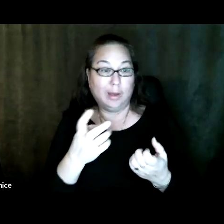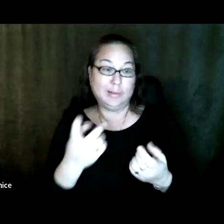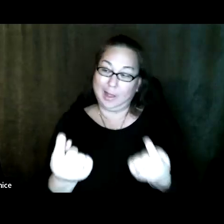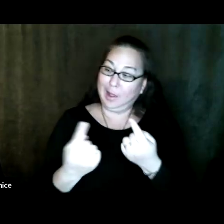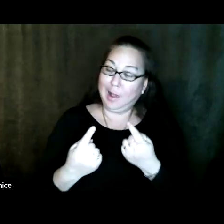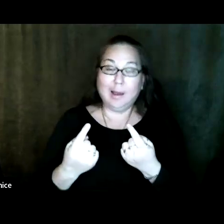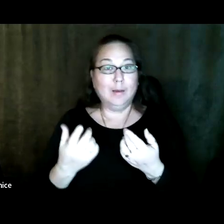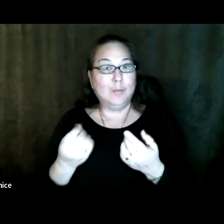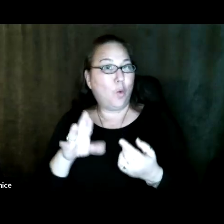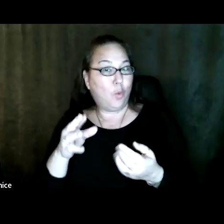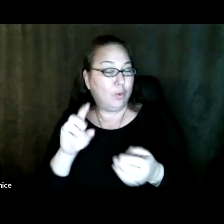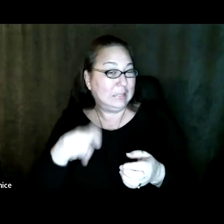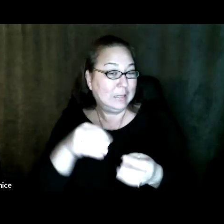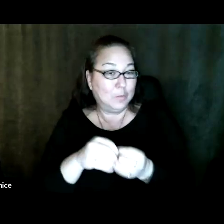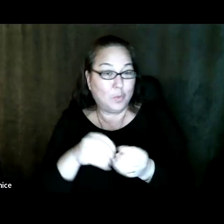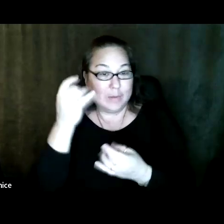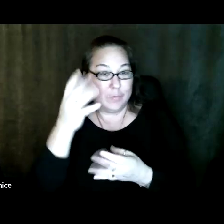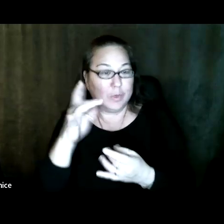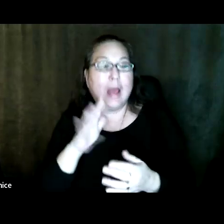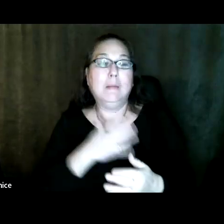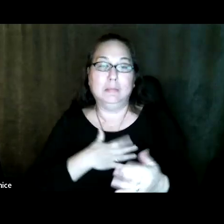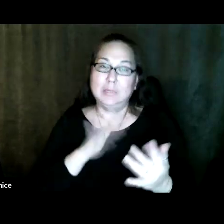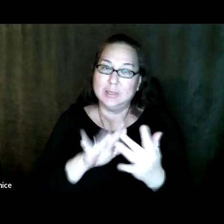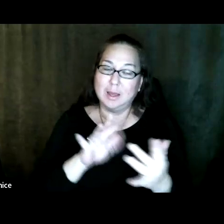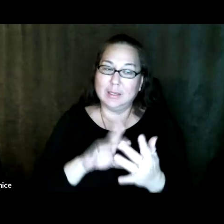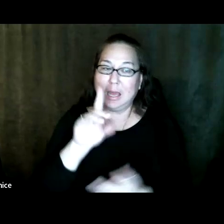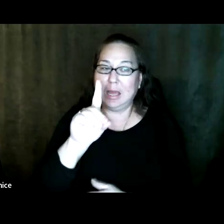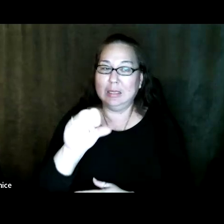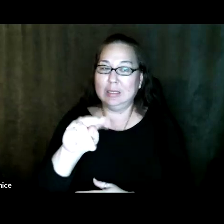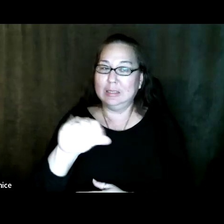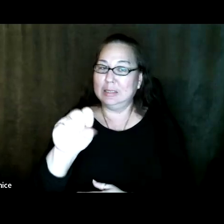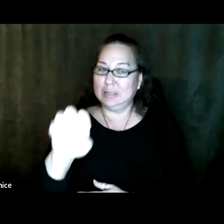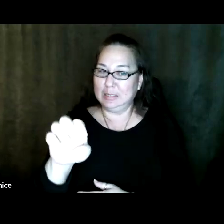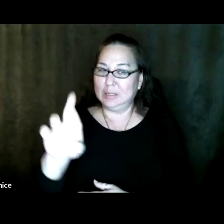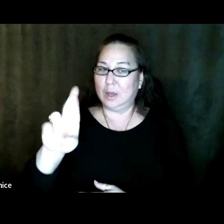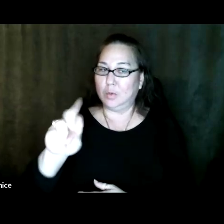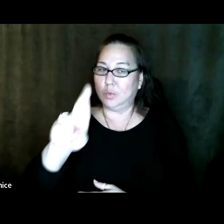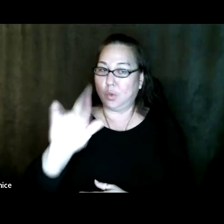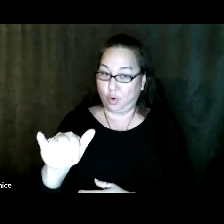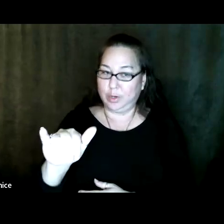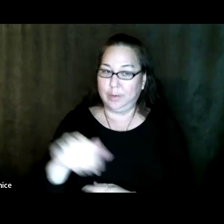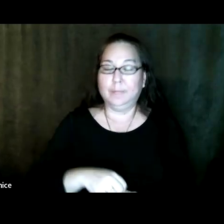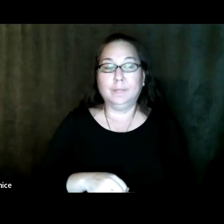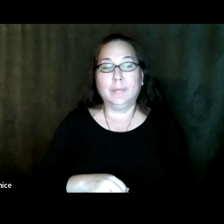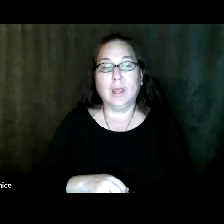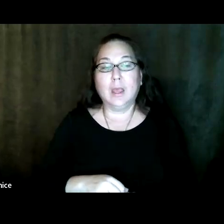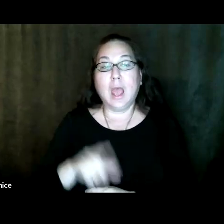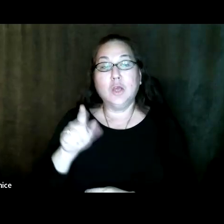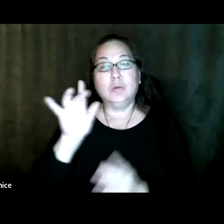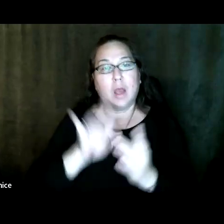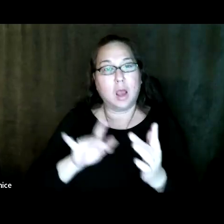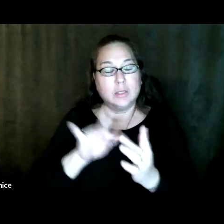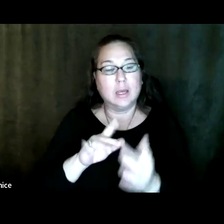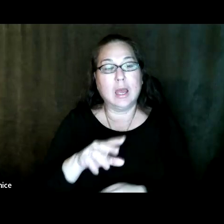Denise Rory, who's the director of the Office of Youth Leadership. And she can be reached at DRORIE,